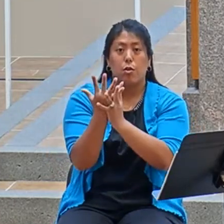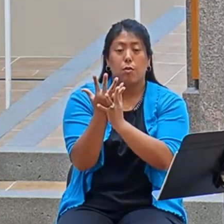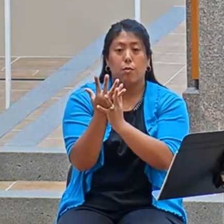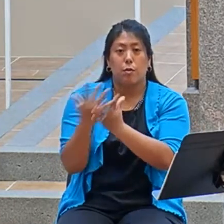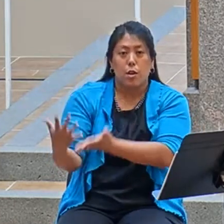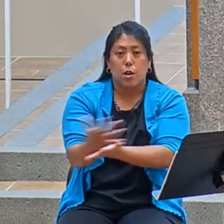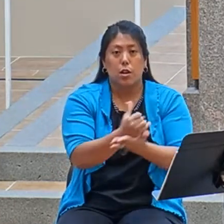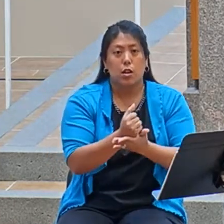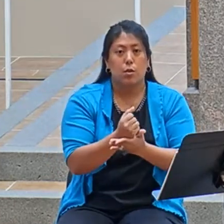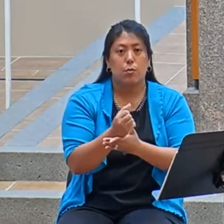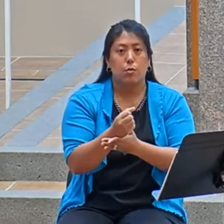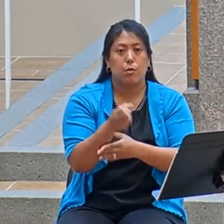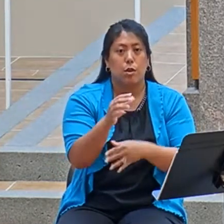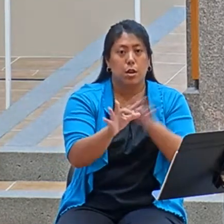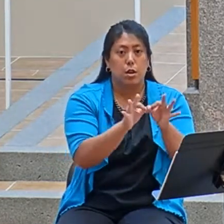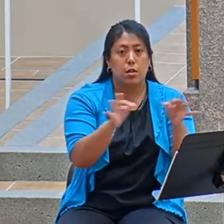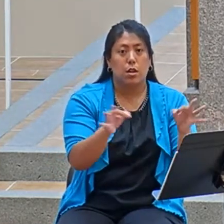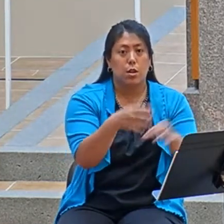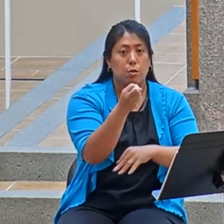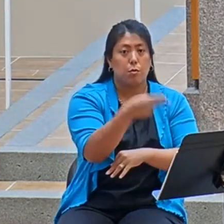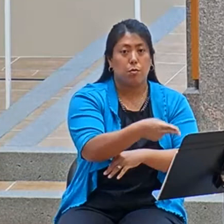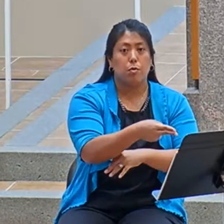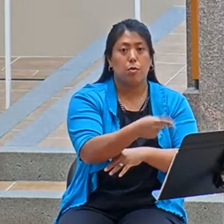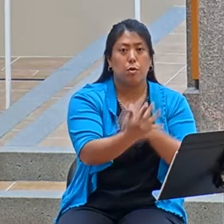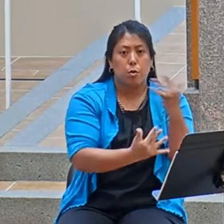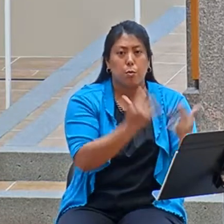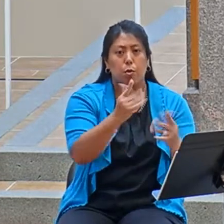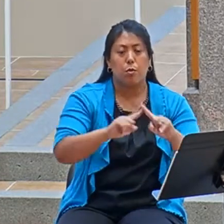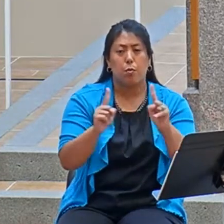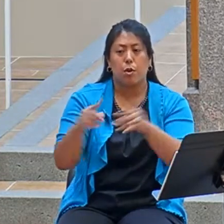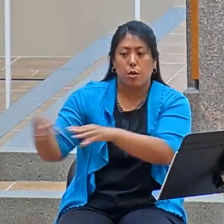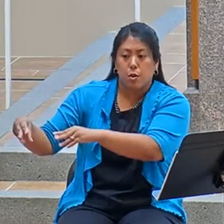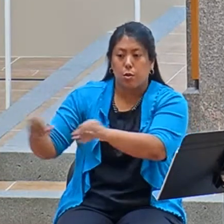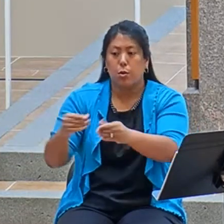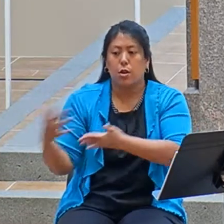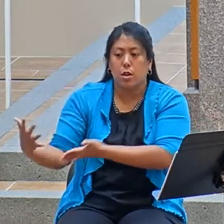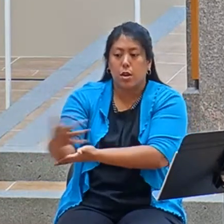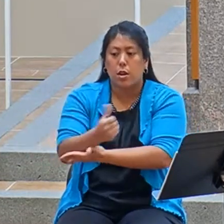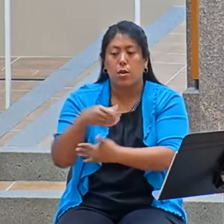for burning, but gather the wheat into my barn.'"